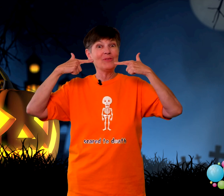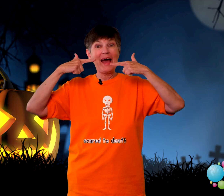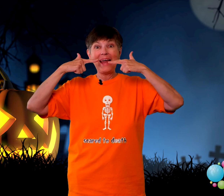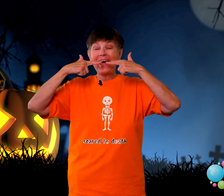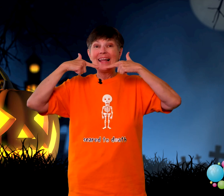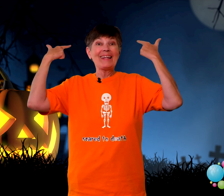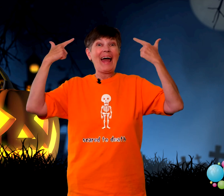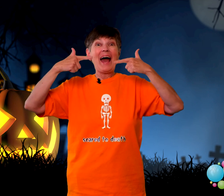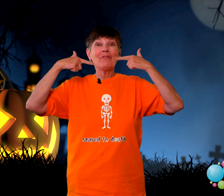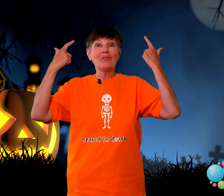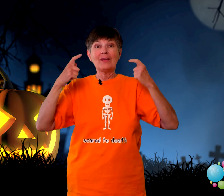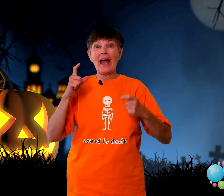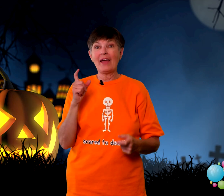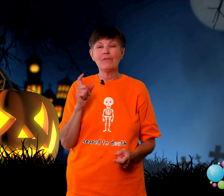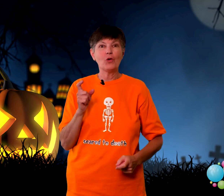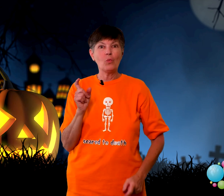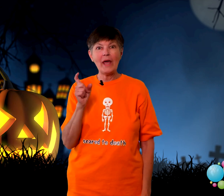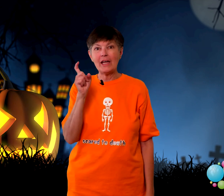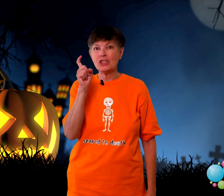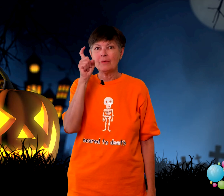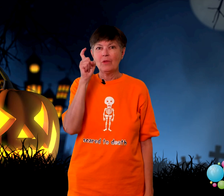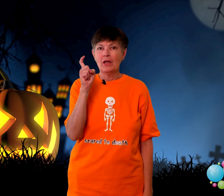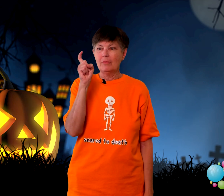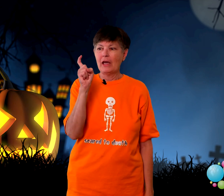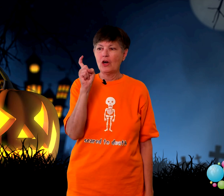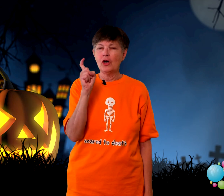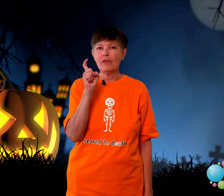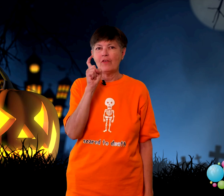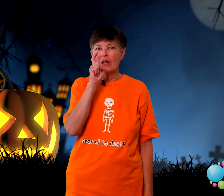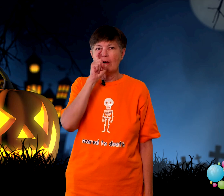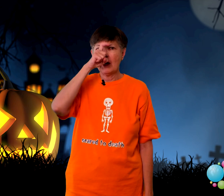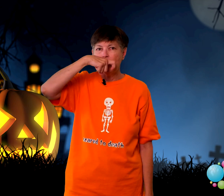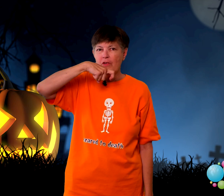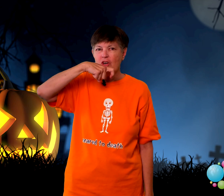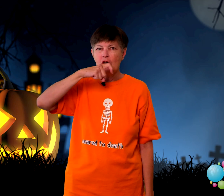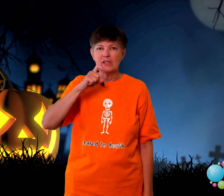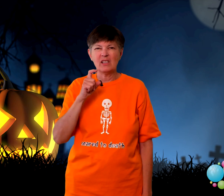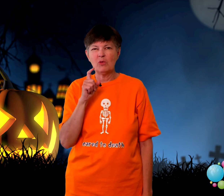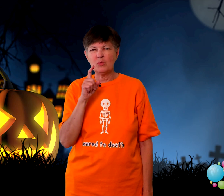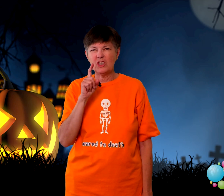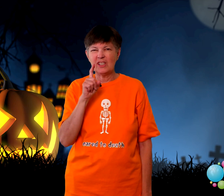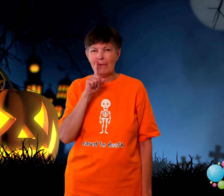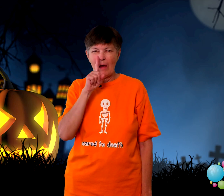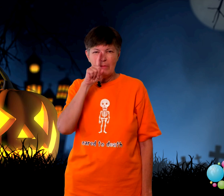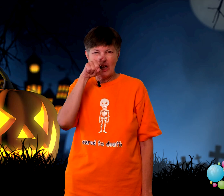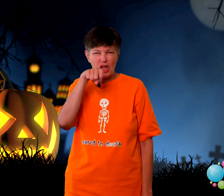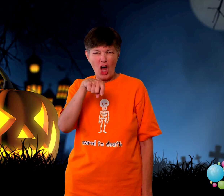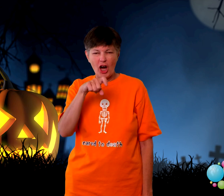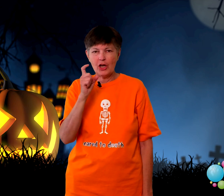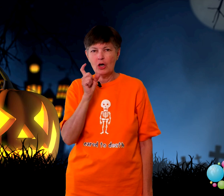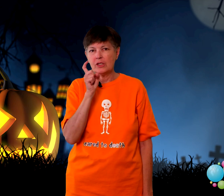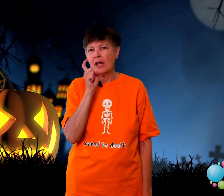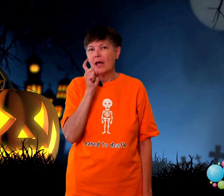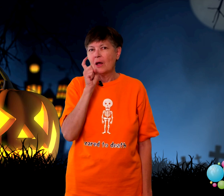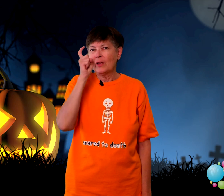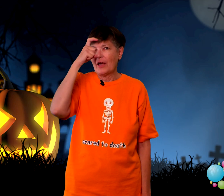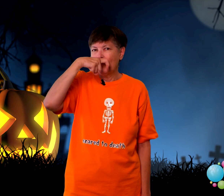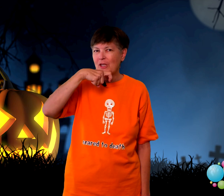that. Laugh like for witch. Make a hook finger and come over your nose because most witches have that big long nose like